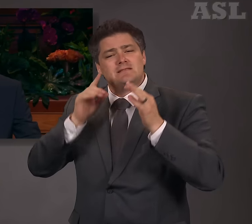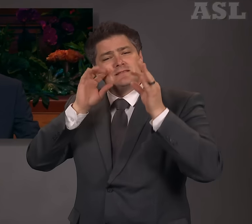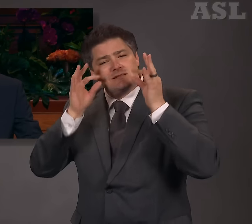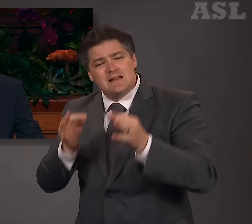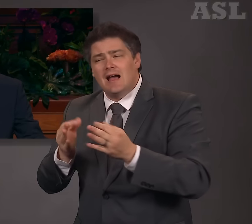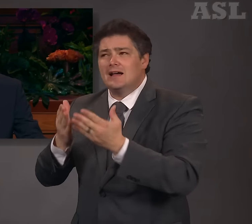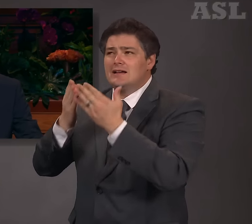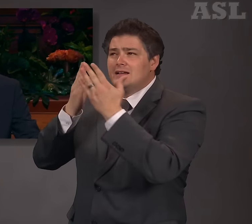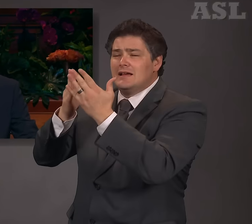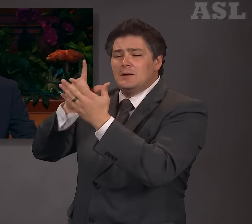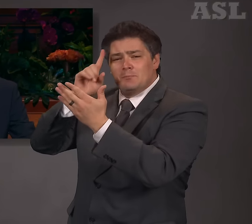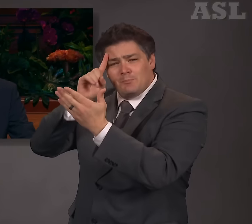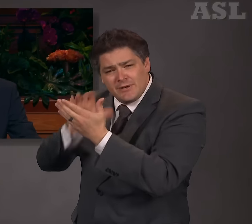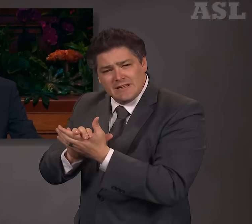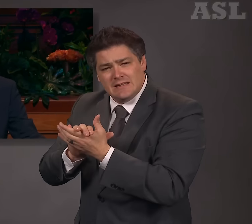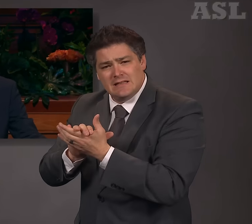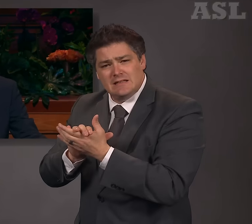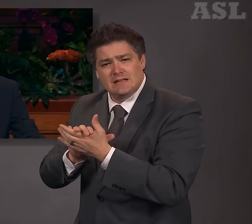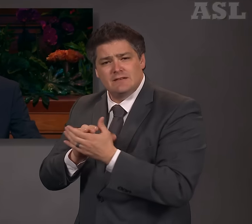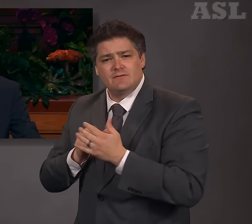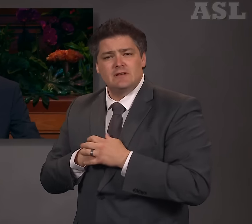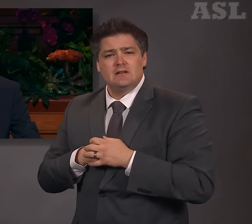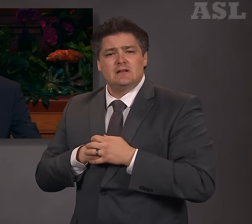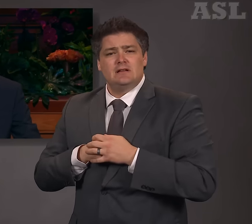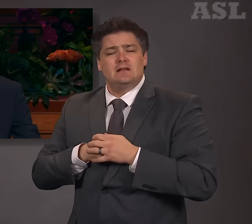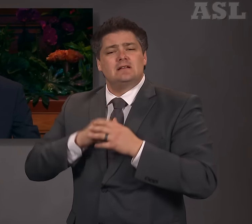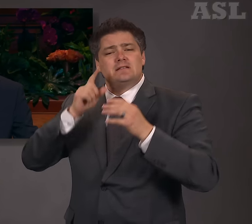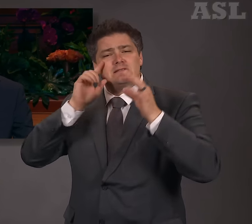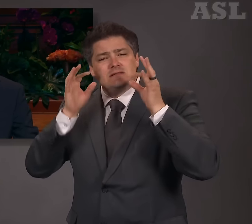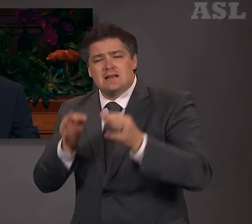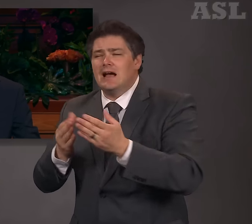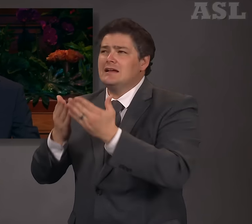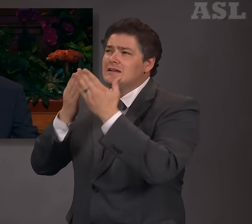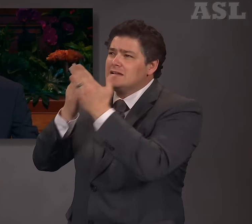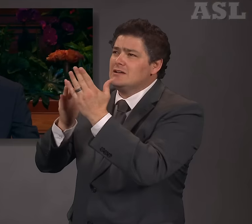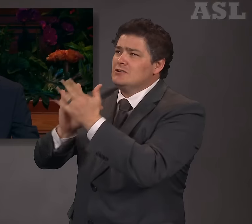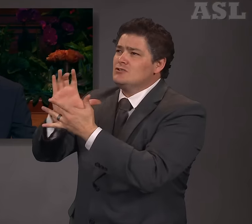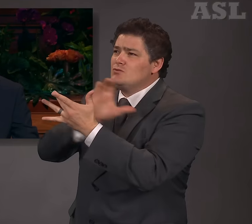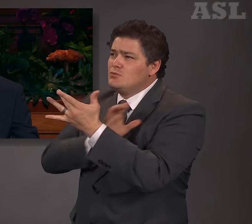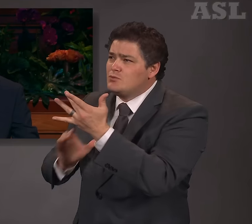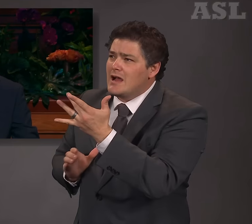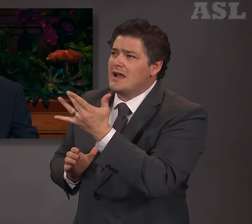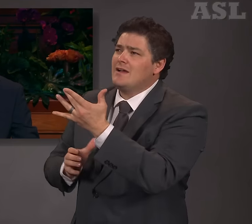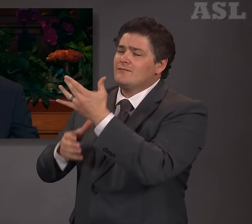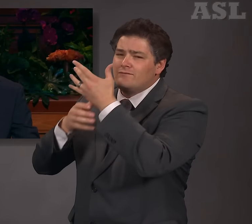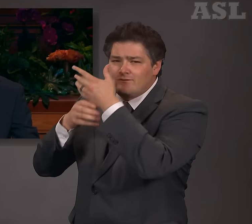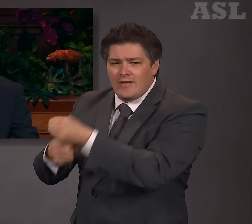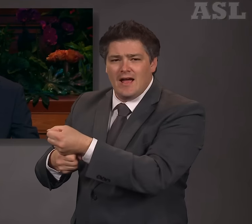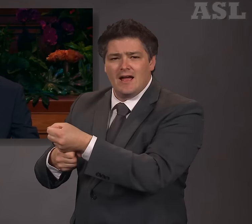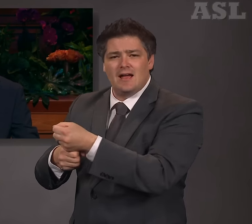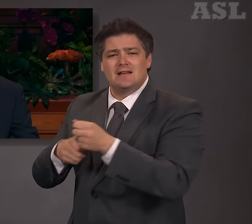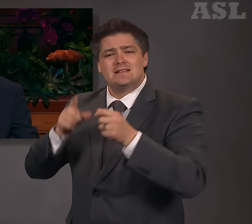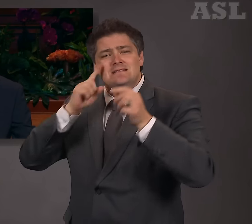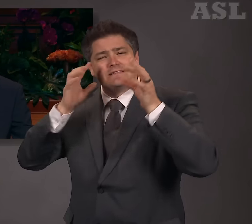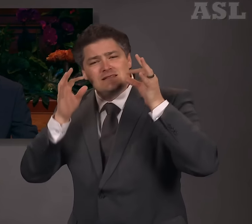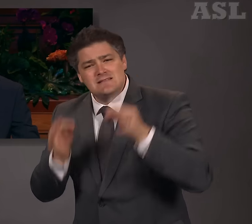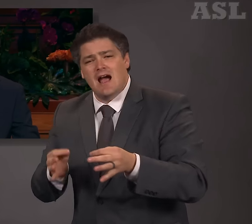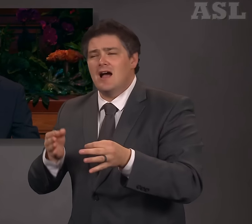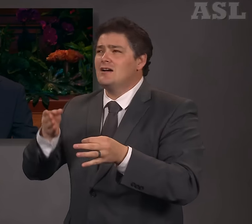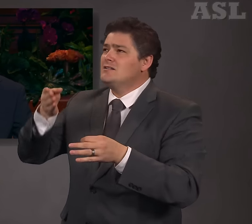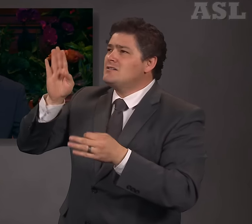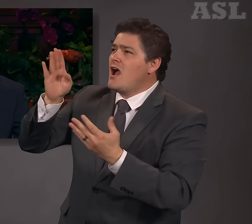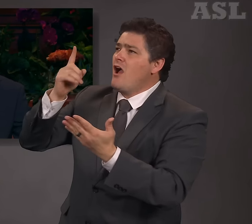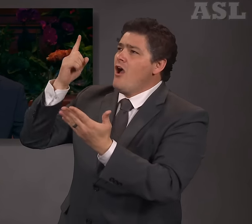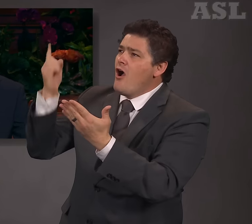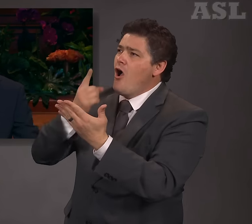grateful. Choose to believe. Choose to have faith in Jesus Christ. Choose to always trust God.